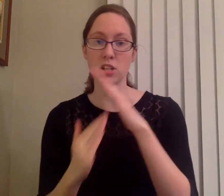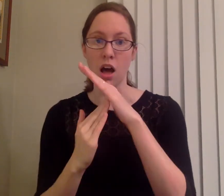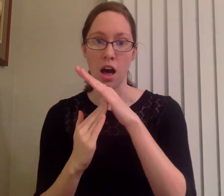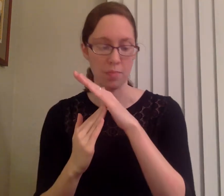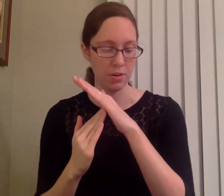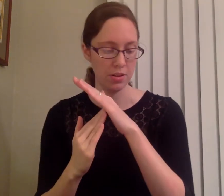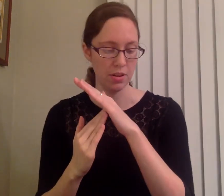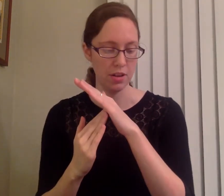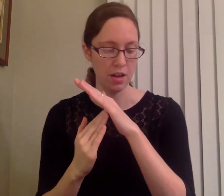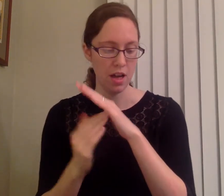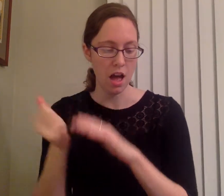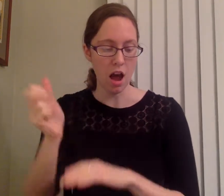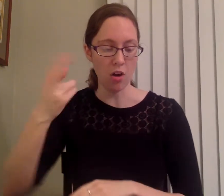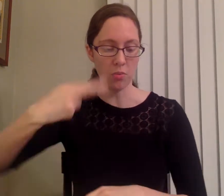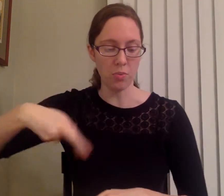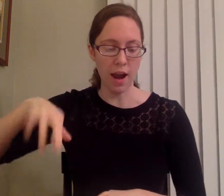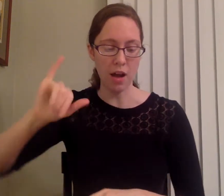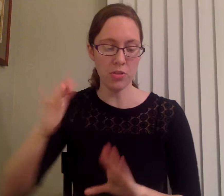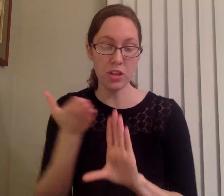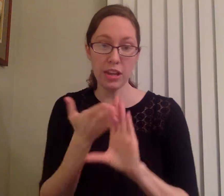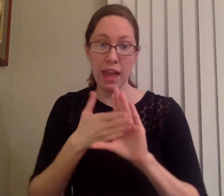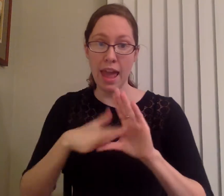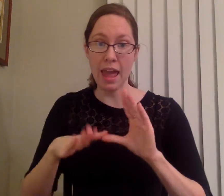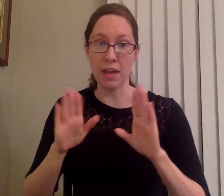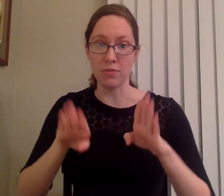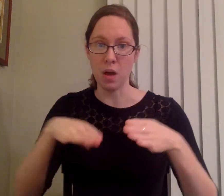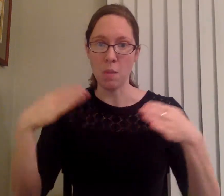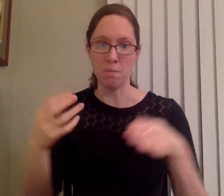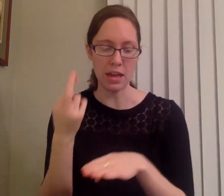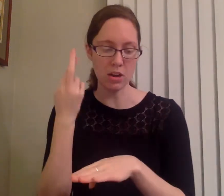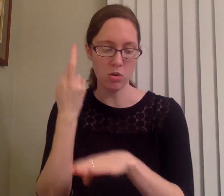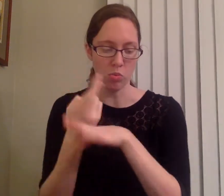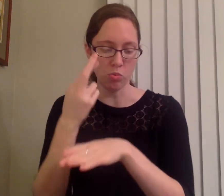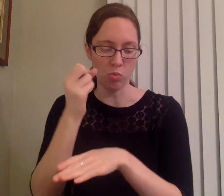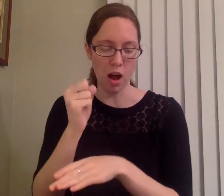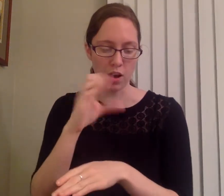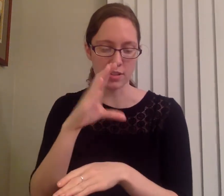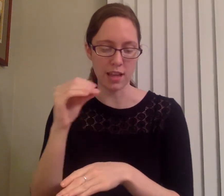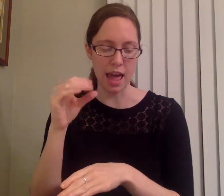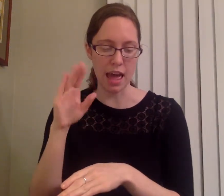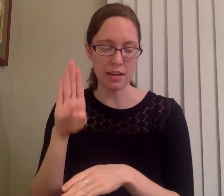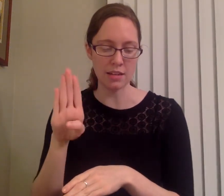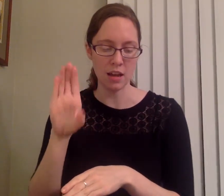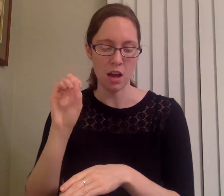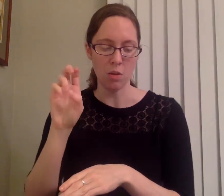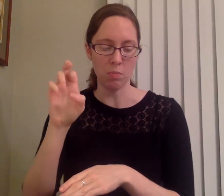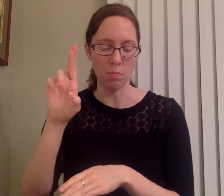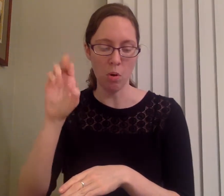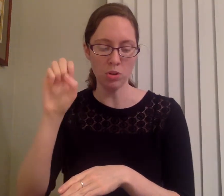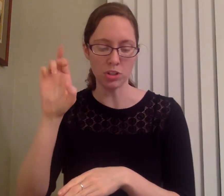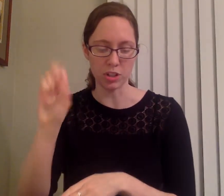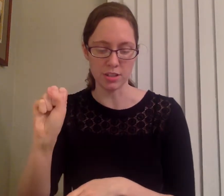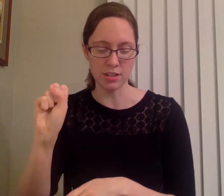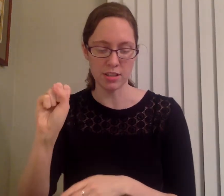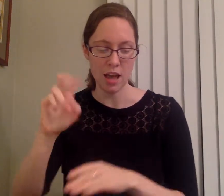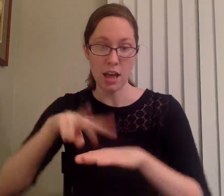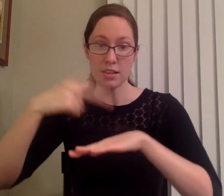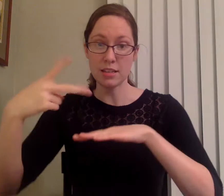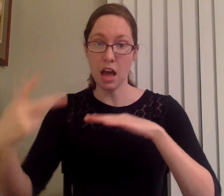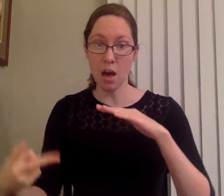top. Around the cave, big rocks and boulders